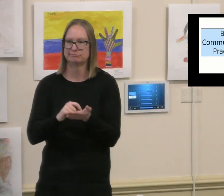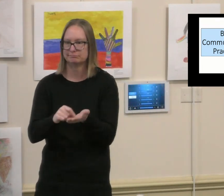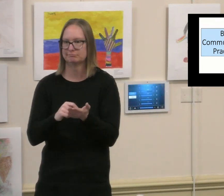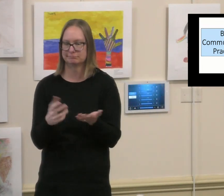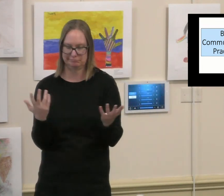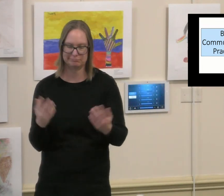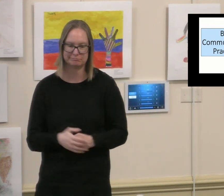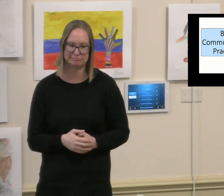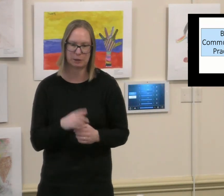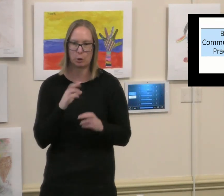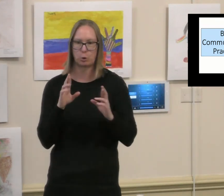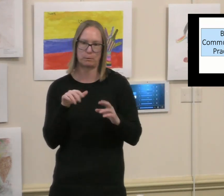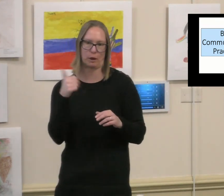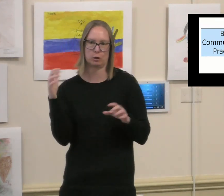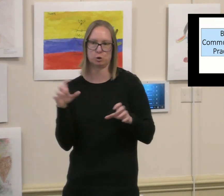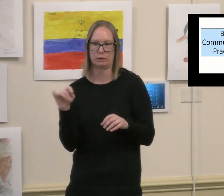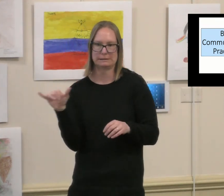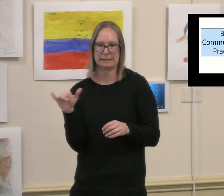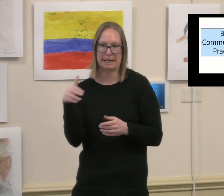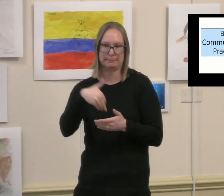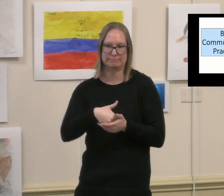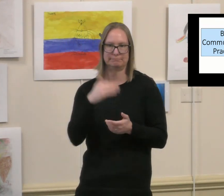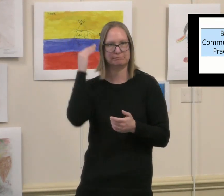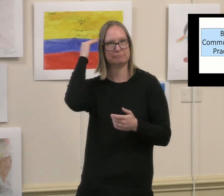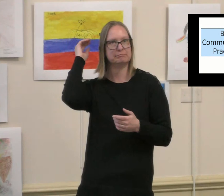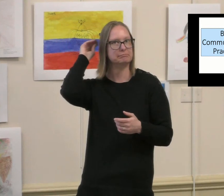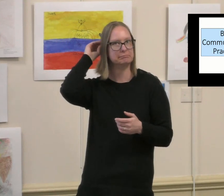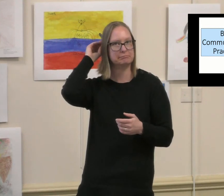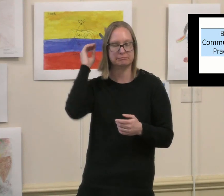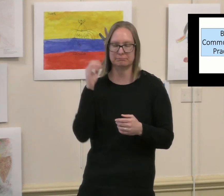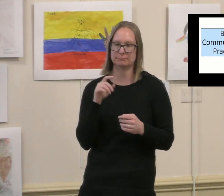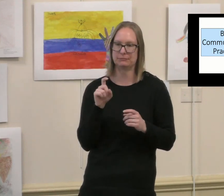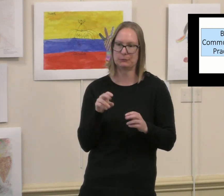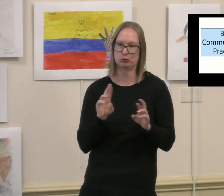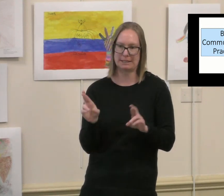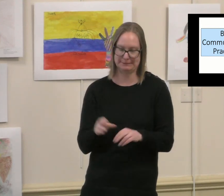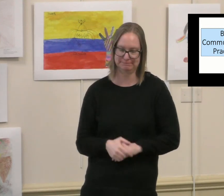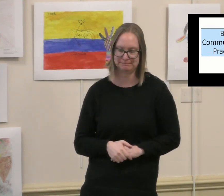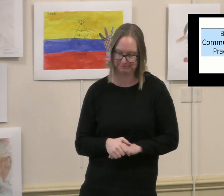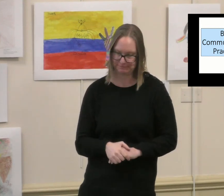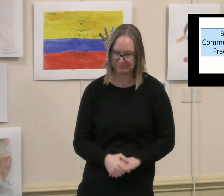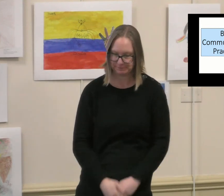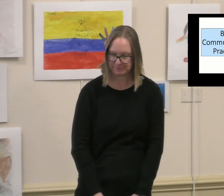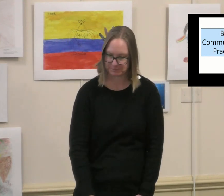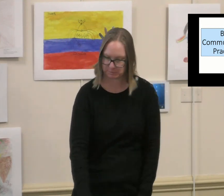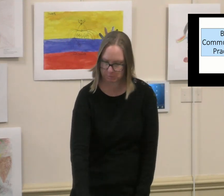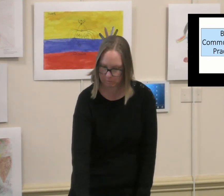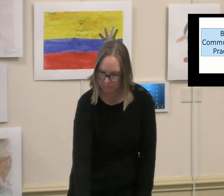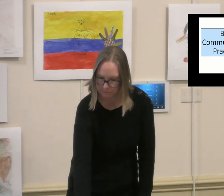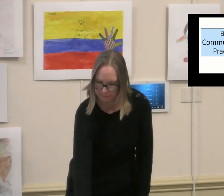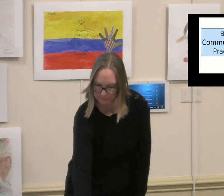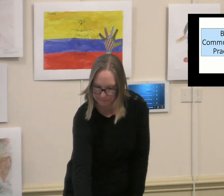to write back and forth with somebody. And I'm hoping that others are doing the same and keeping that in mind, so you're always prepared.